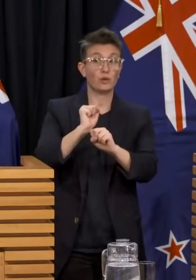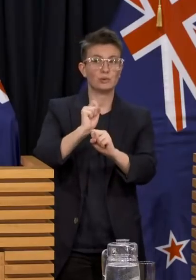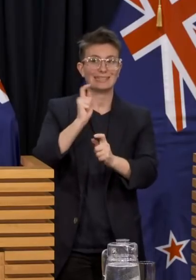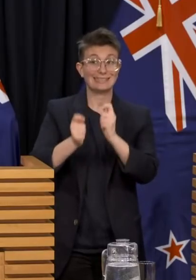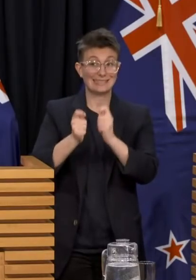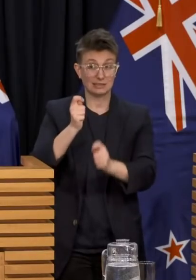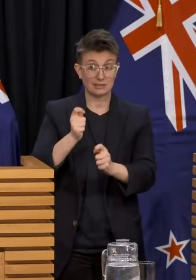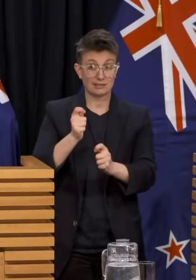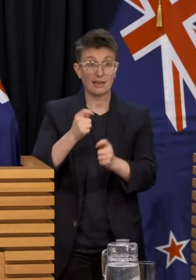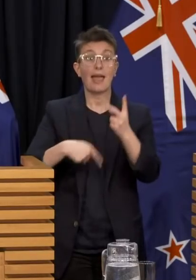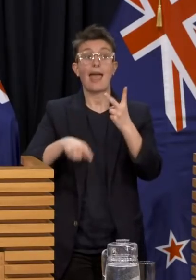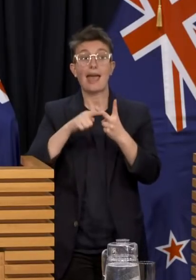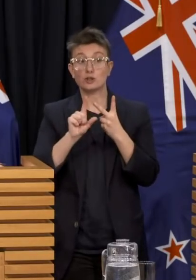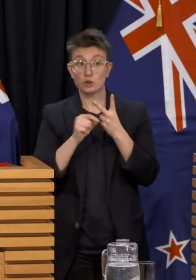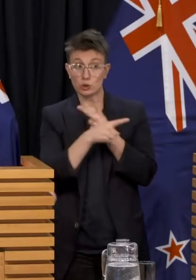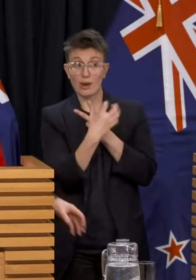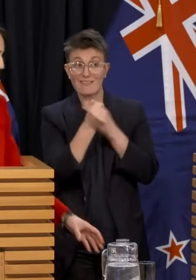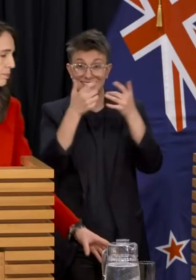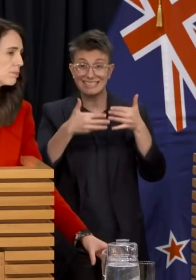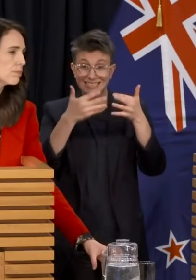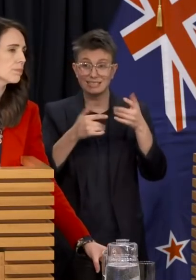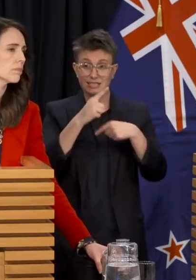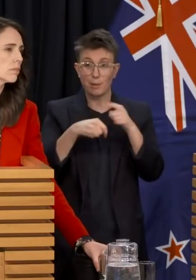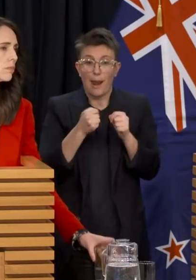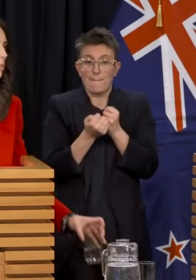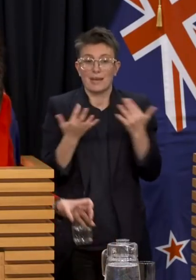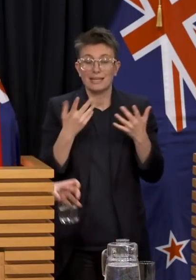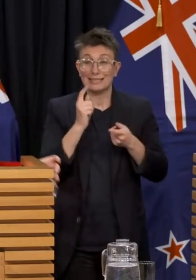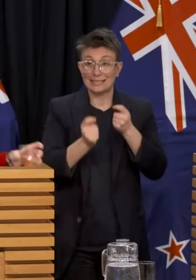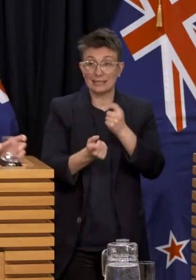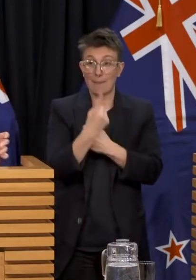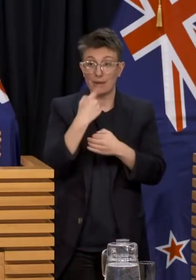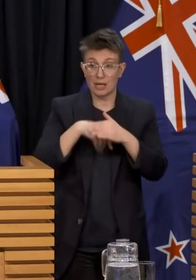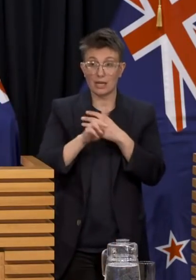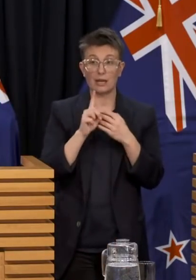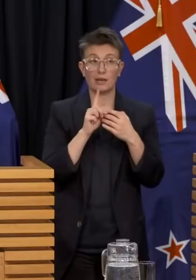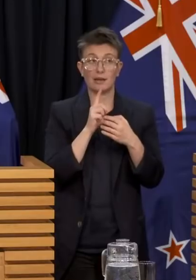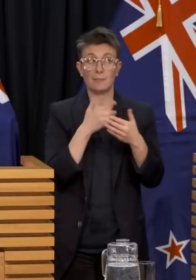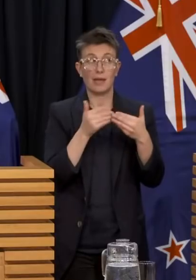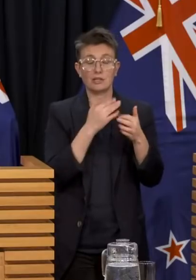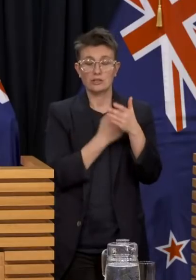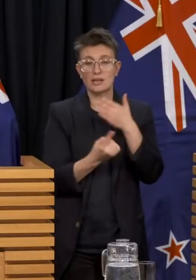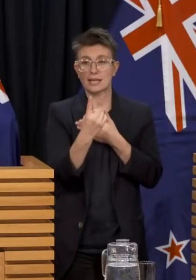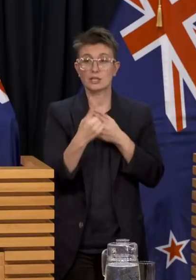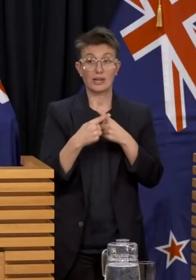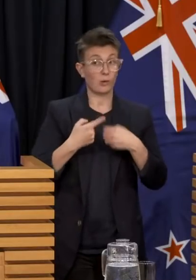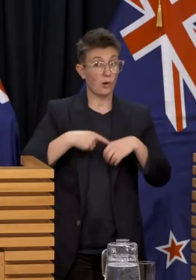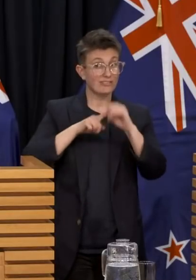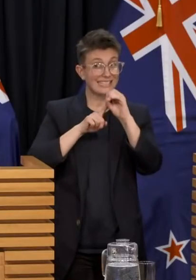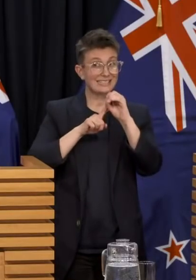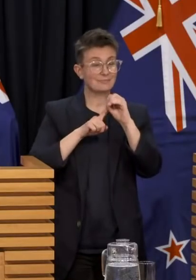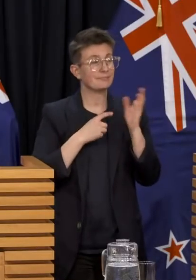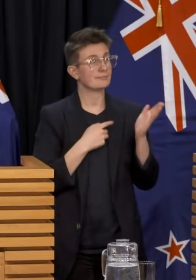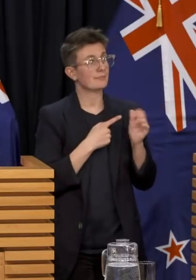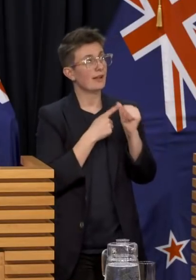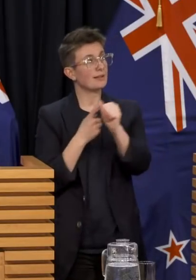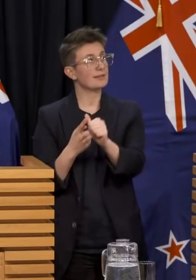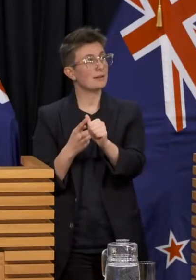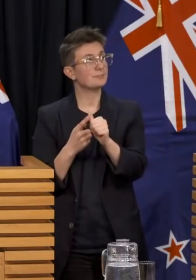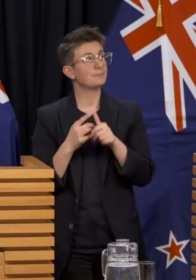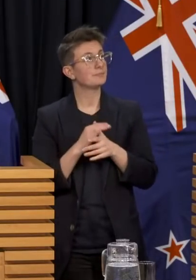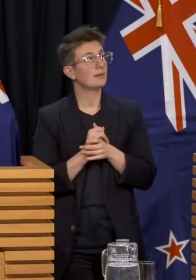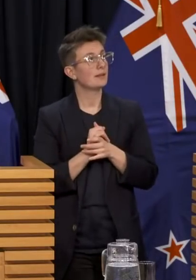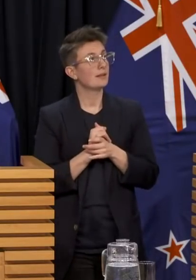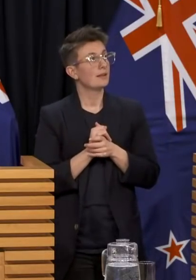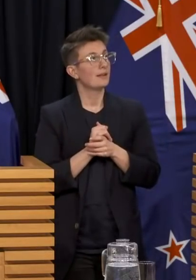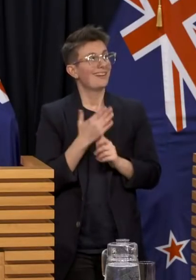and quarantine? In answer to the first part of your question, obviously we're always after better data. What I don't want to do, though, is create an